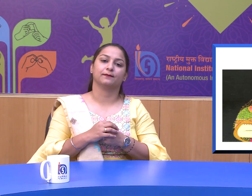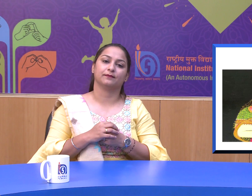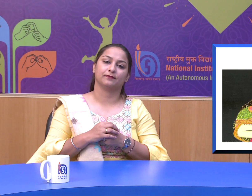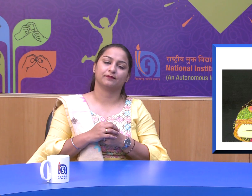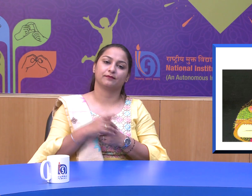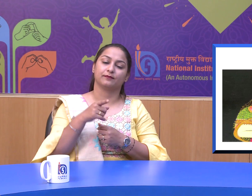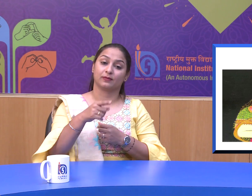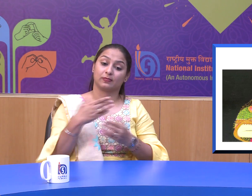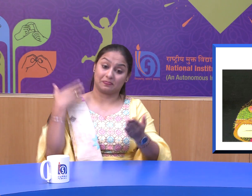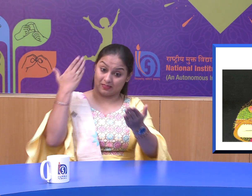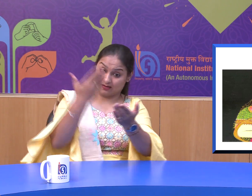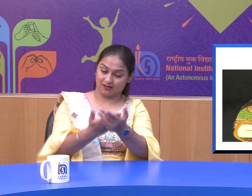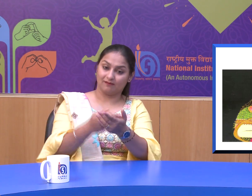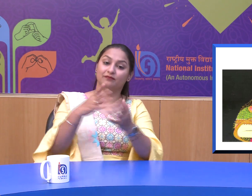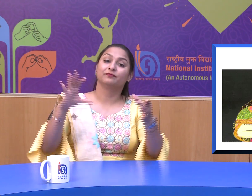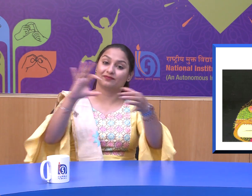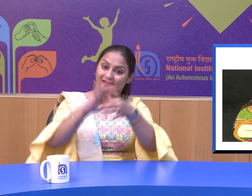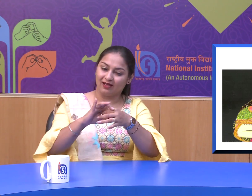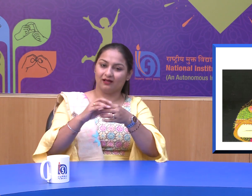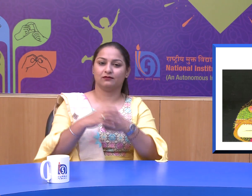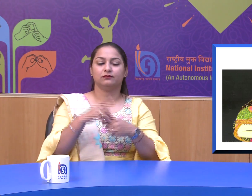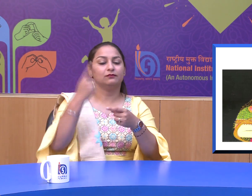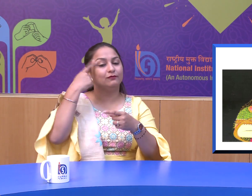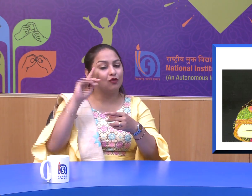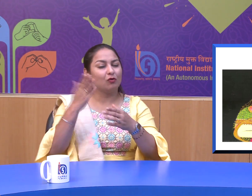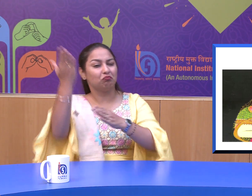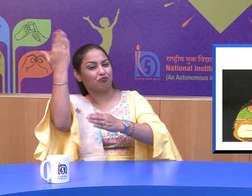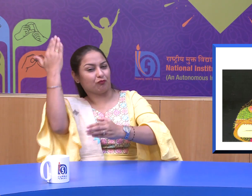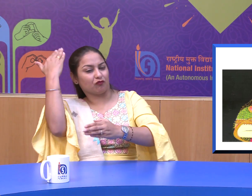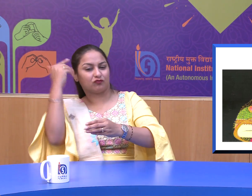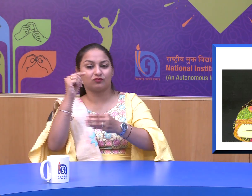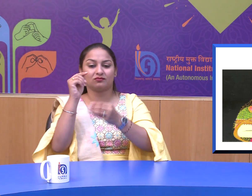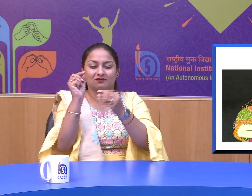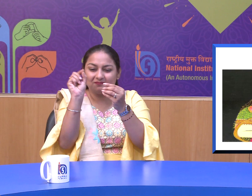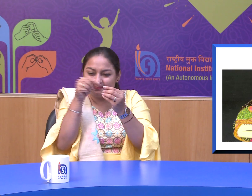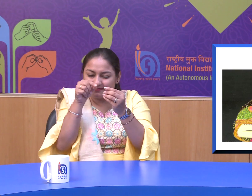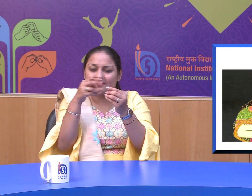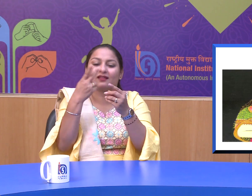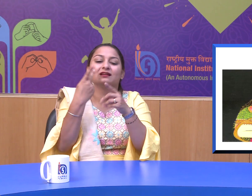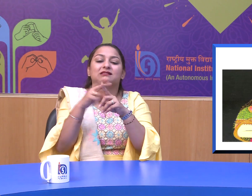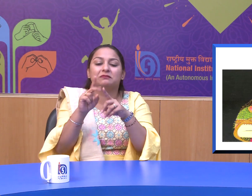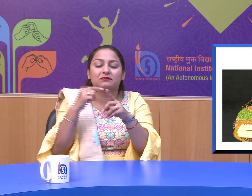When they came in touch with the traditional, the age Indian